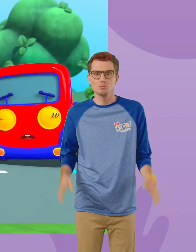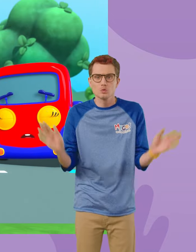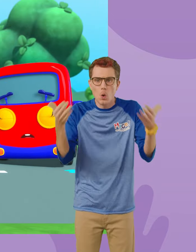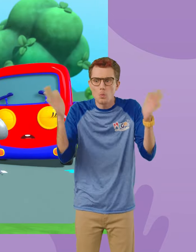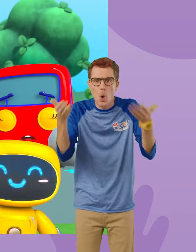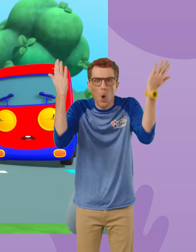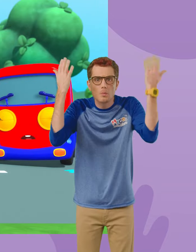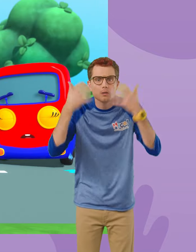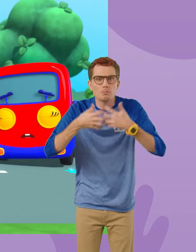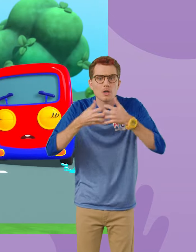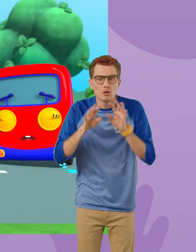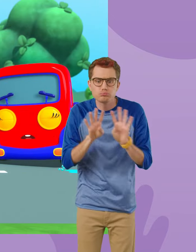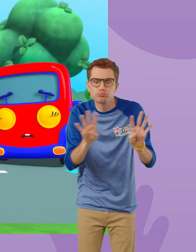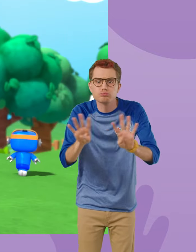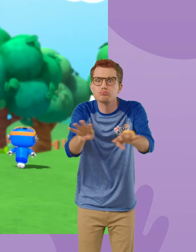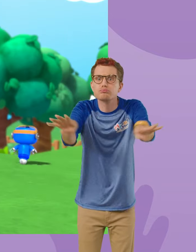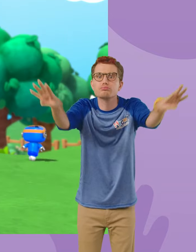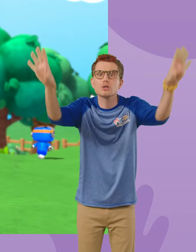Go, Mechanicals!